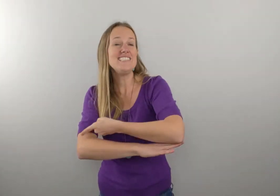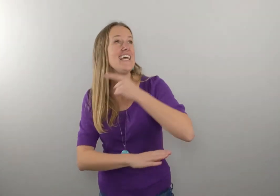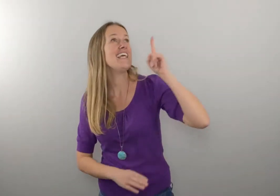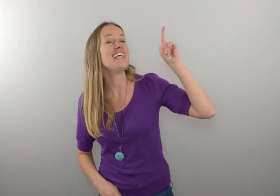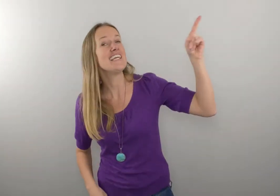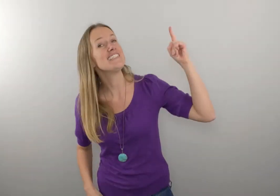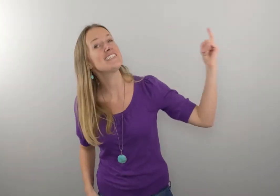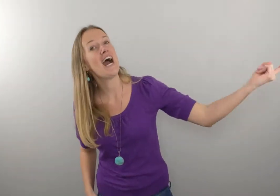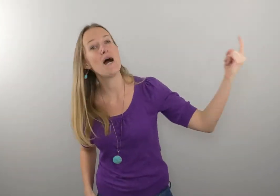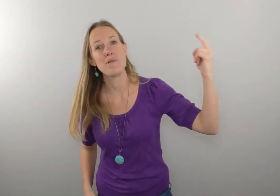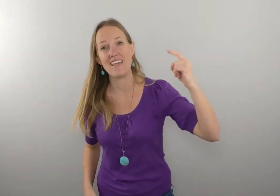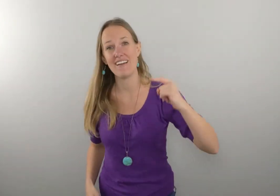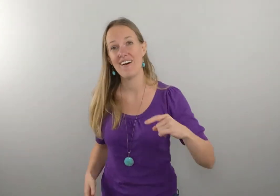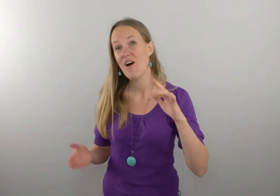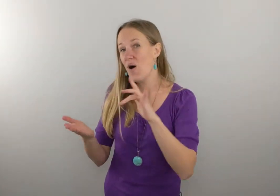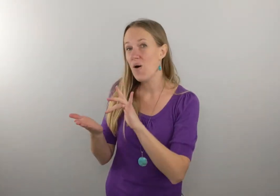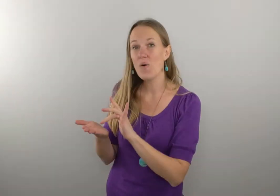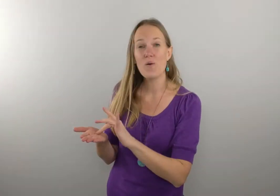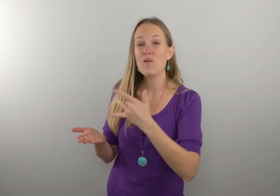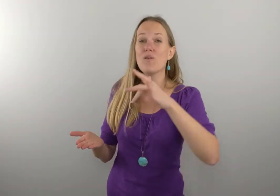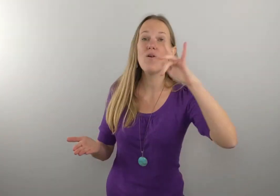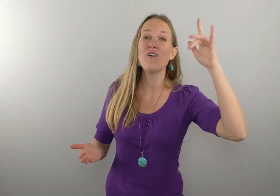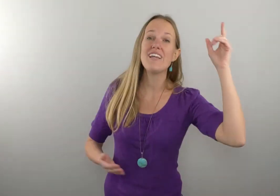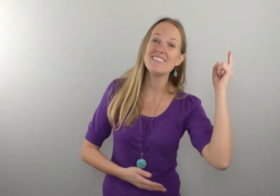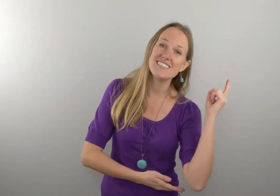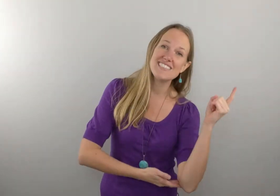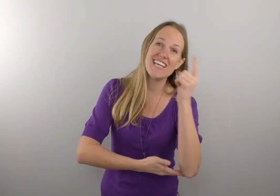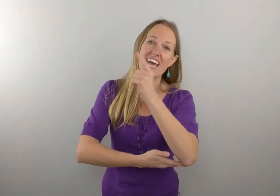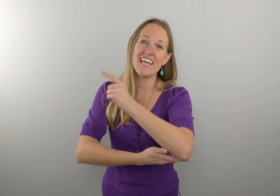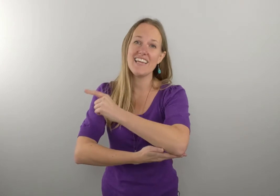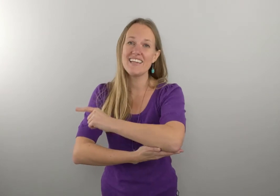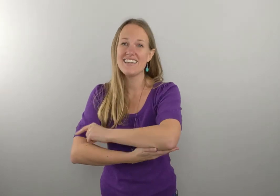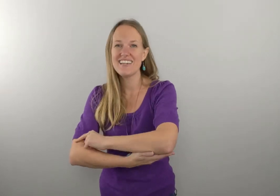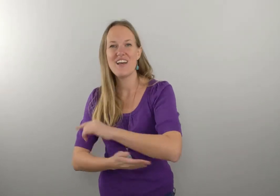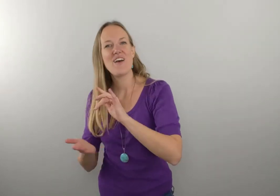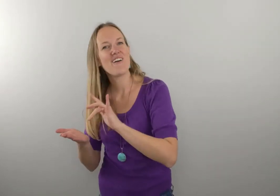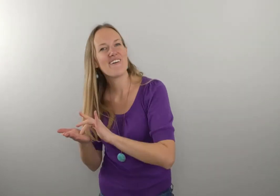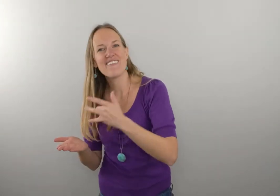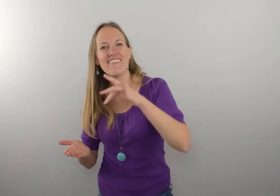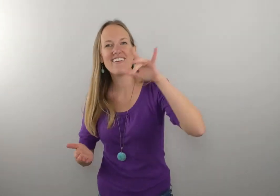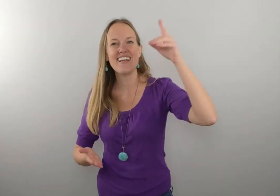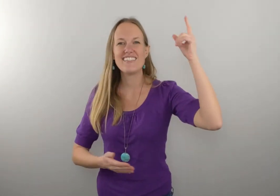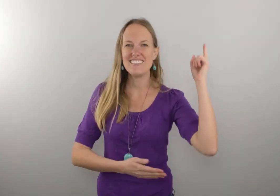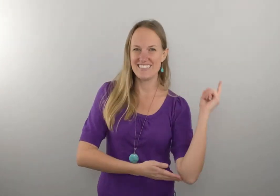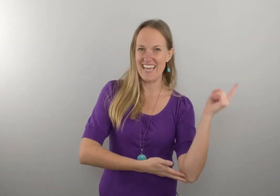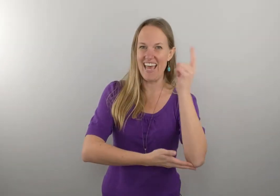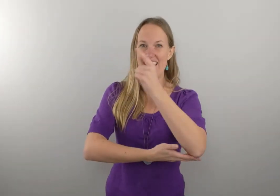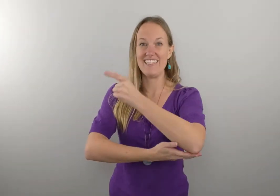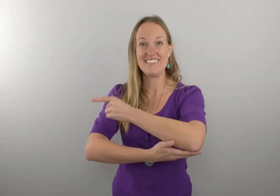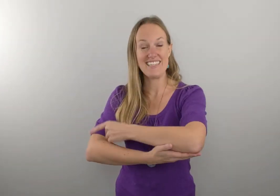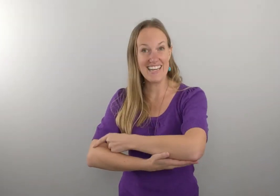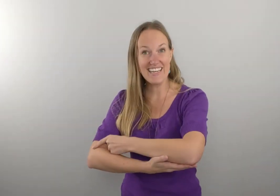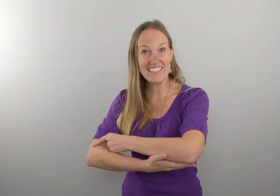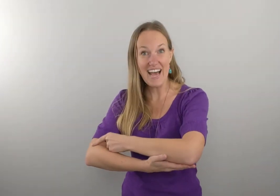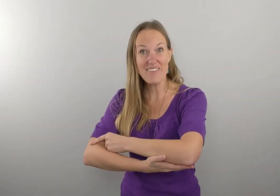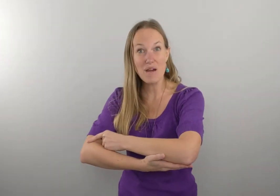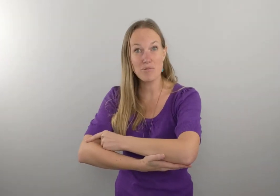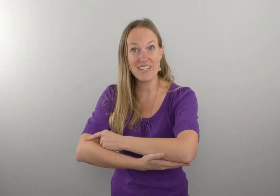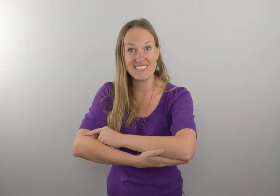day he's coming. Oh, glorious day, glorious day. Okay, now that bridge that